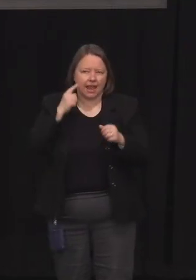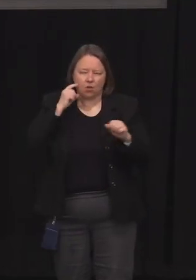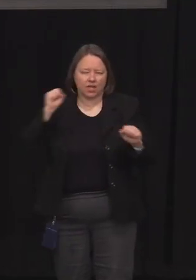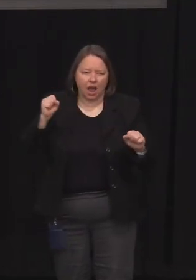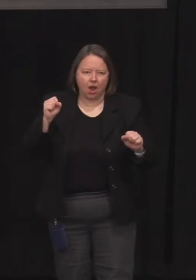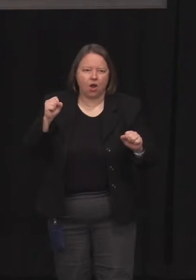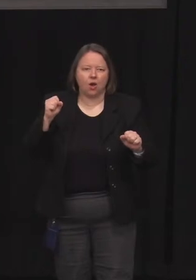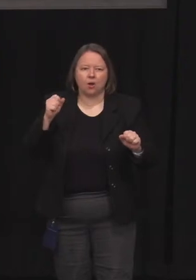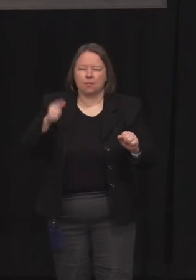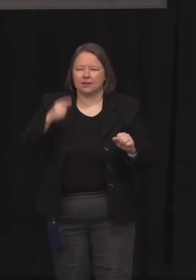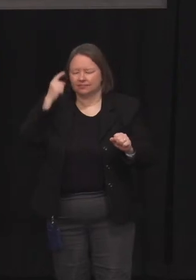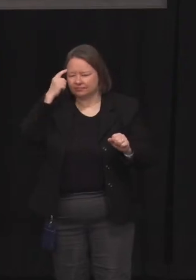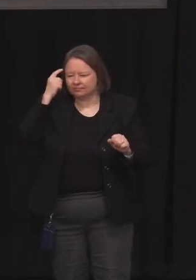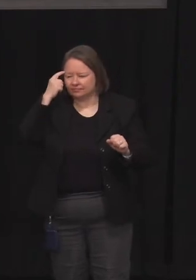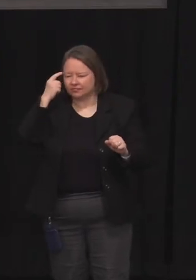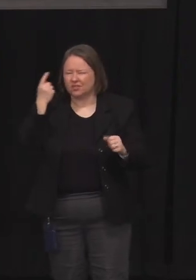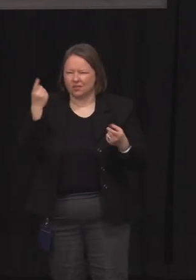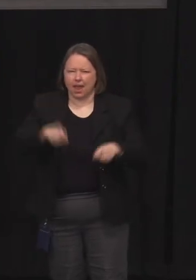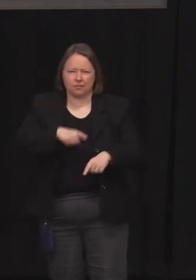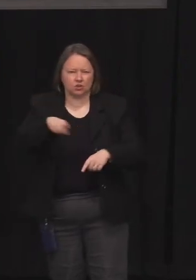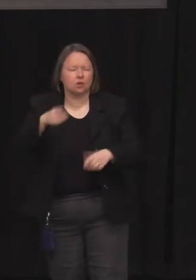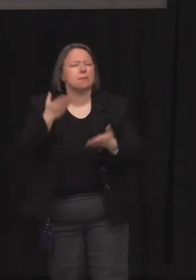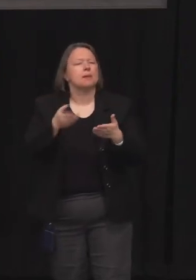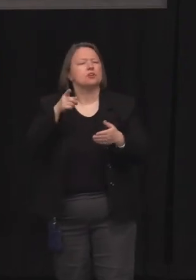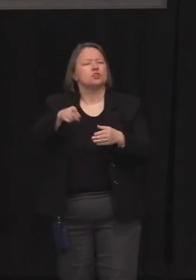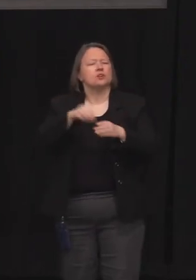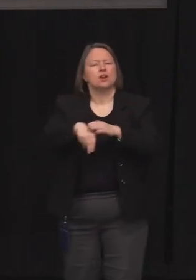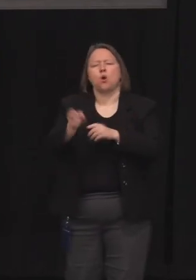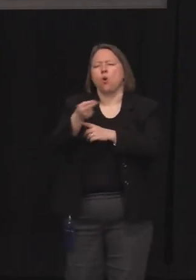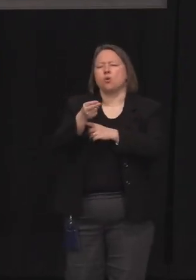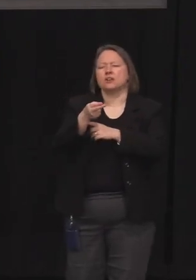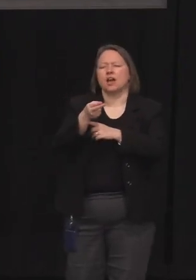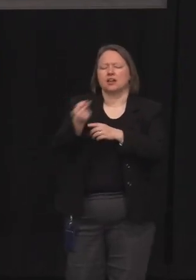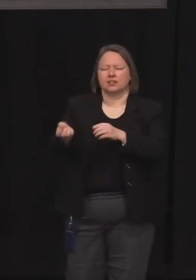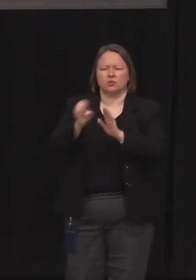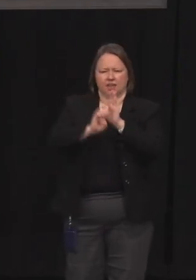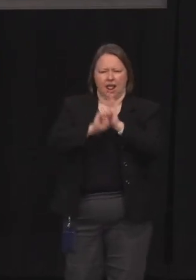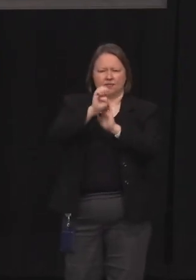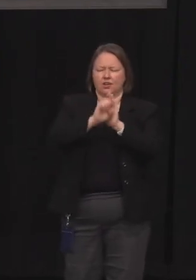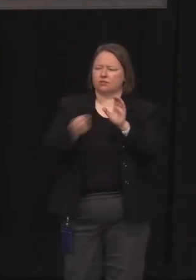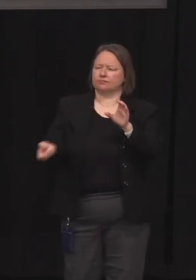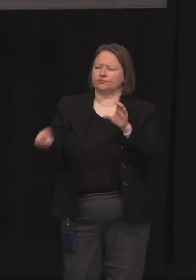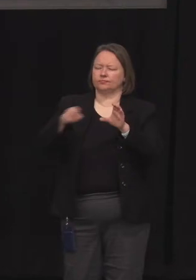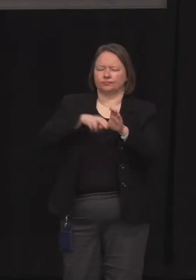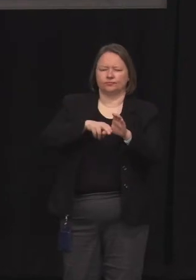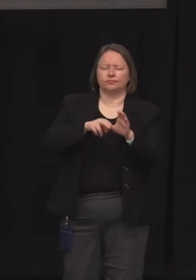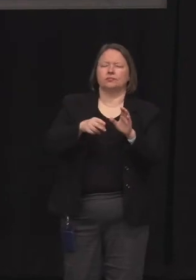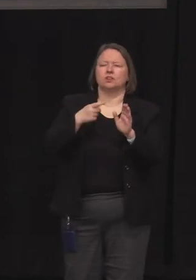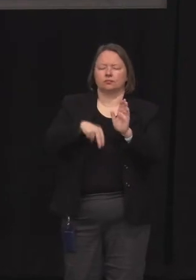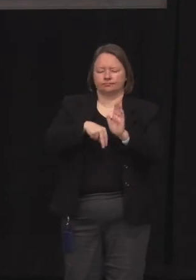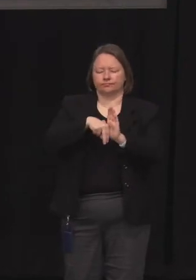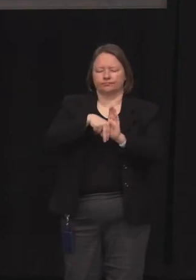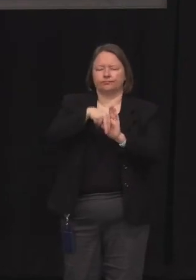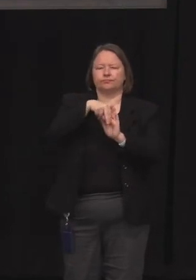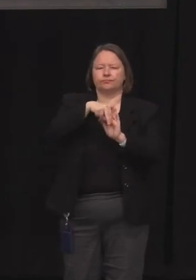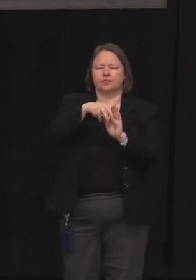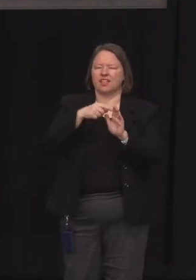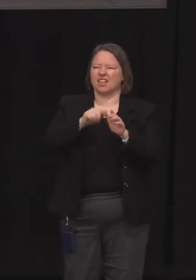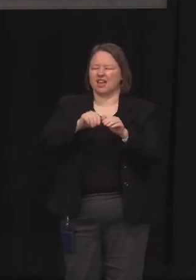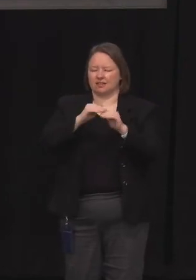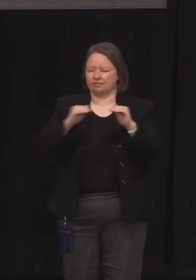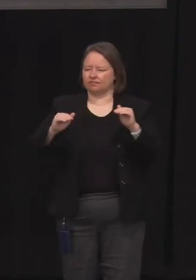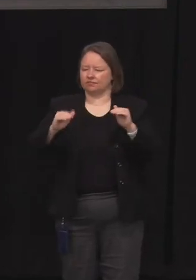if you have ever done this. Let's say that you were in a hotel and you got in an elevator. You stop on the way up to your floor and a black person gets